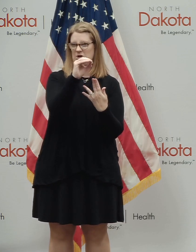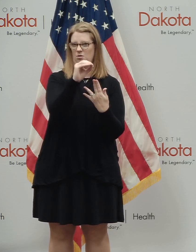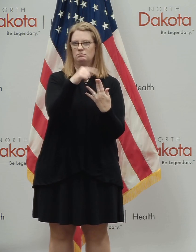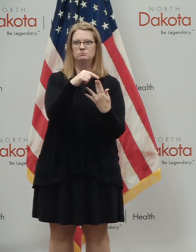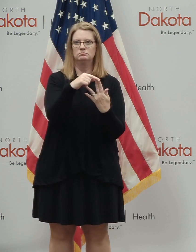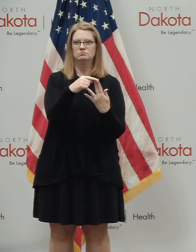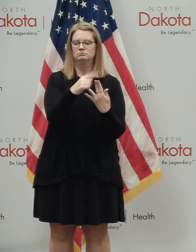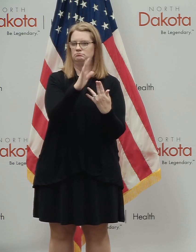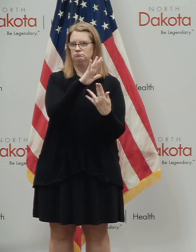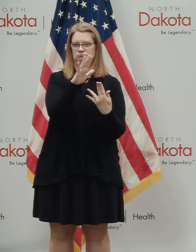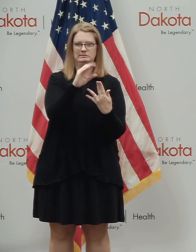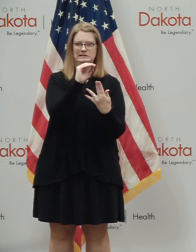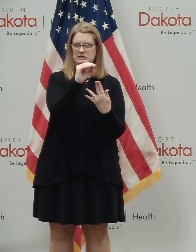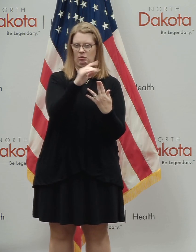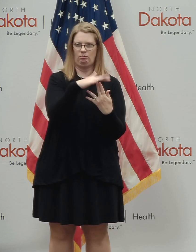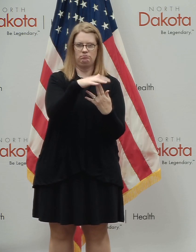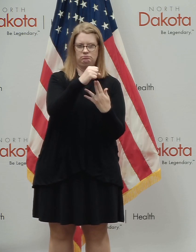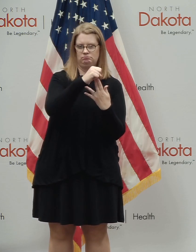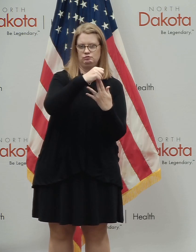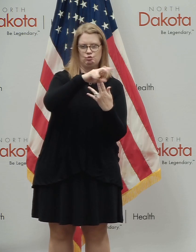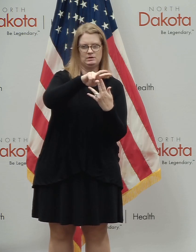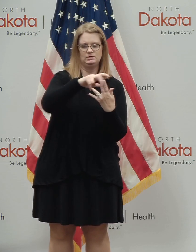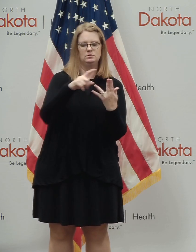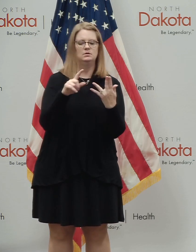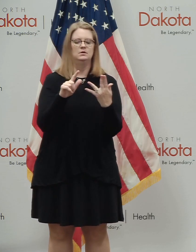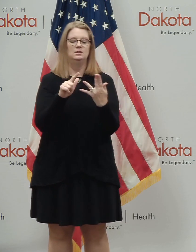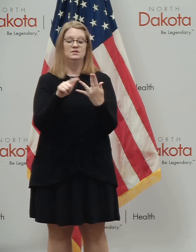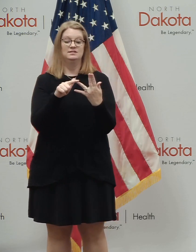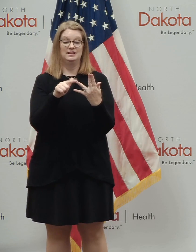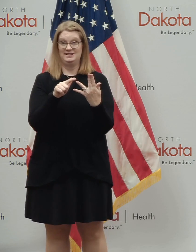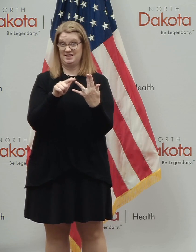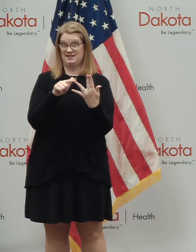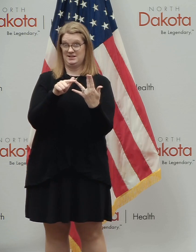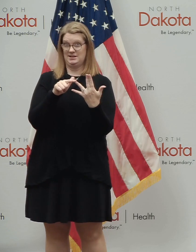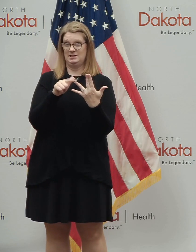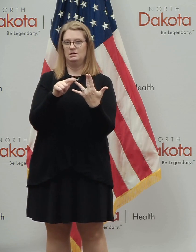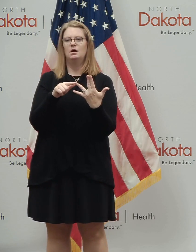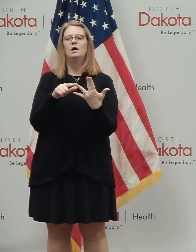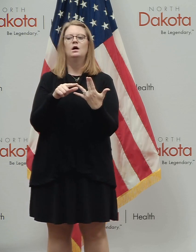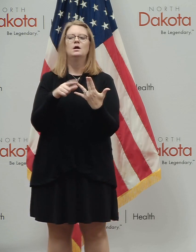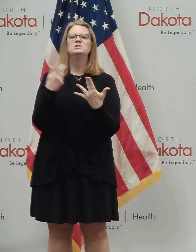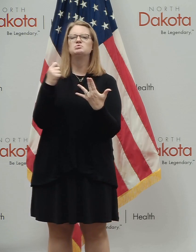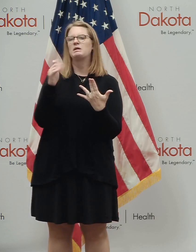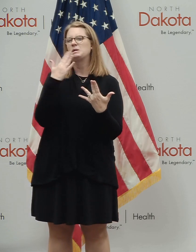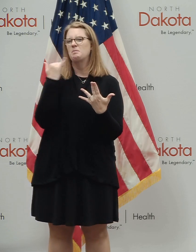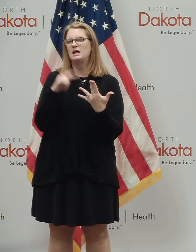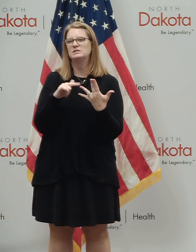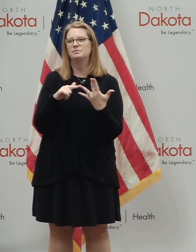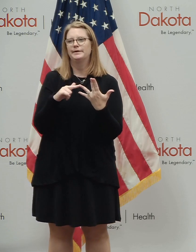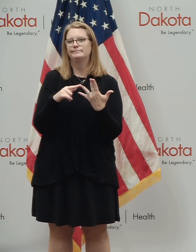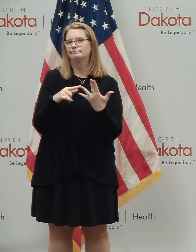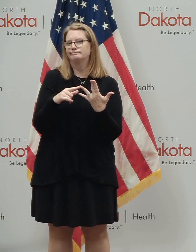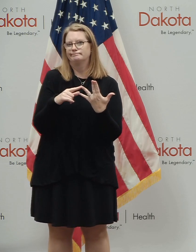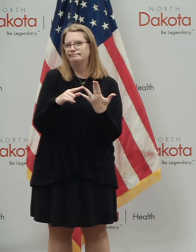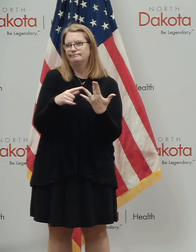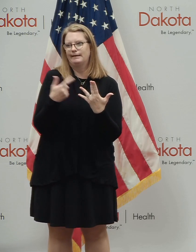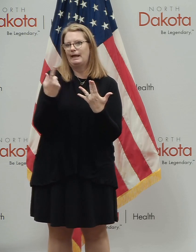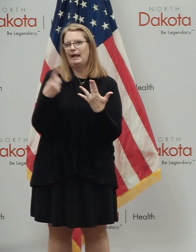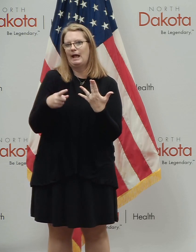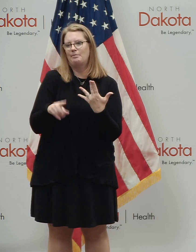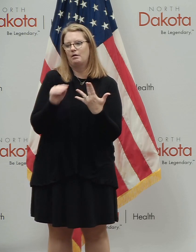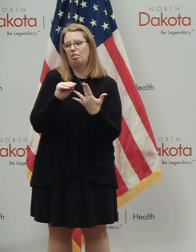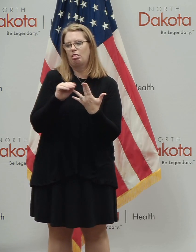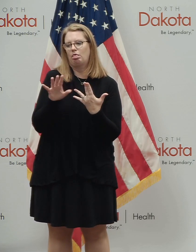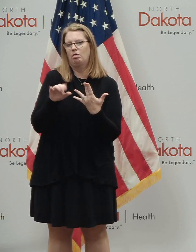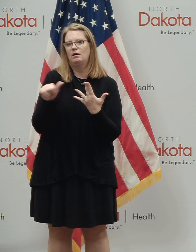1 case, 0 transmission. Then you might have one person who, tries to do their best, but for whatever reason, they end up giving